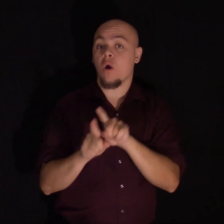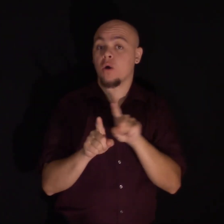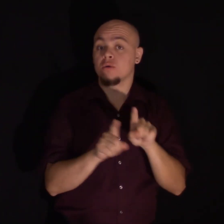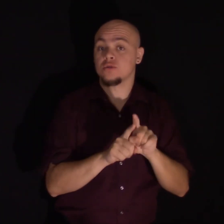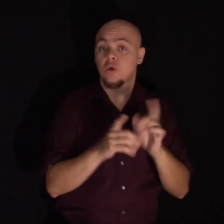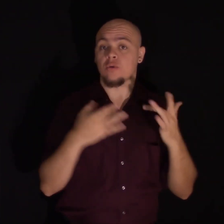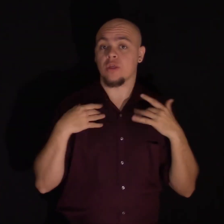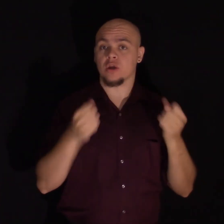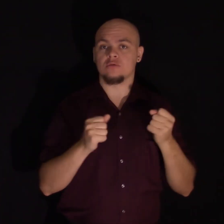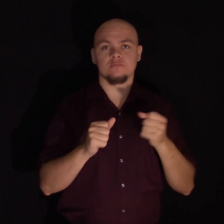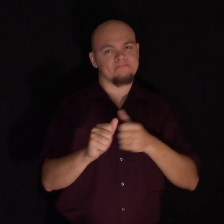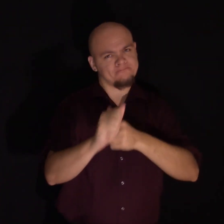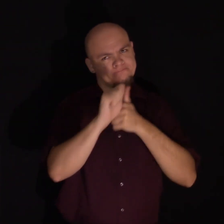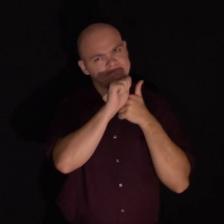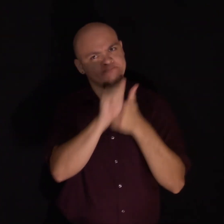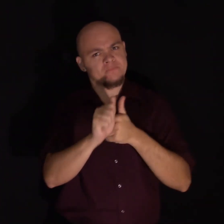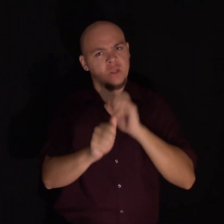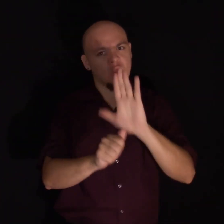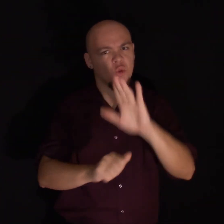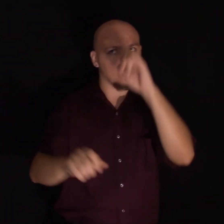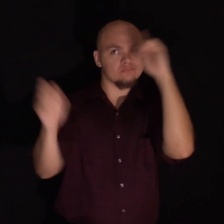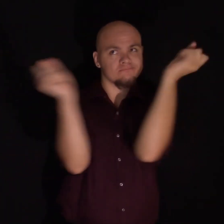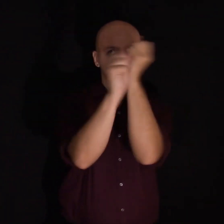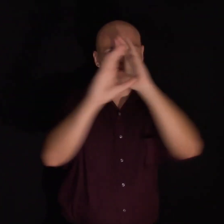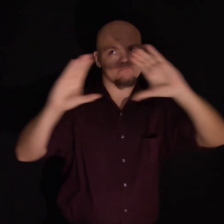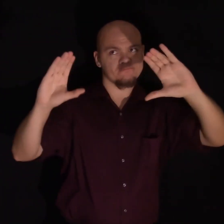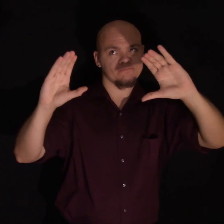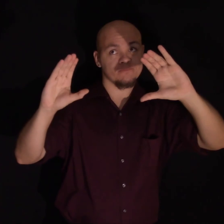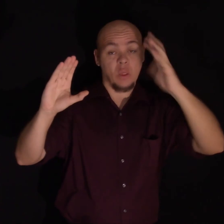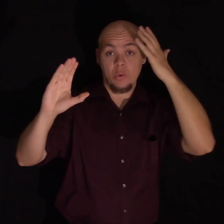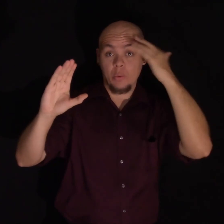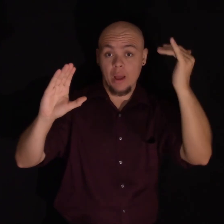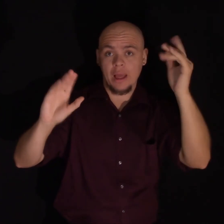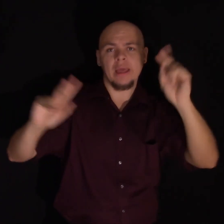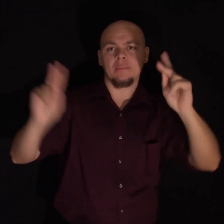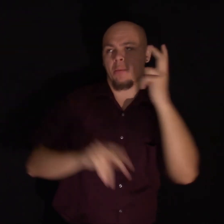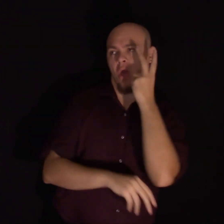courage to stick to your vision, because it will be tested.